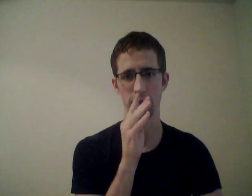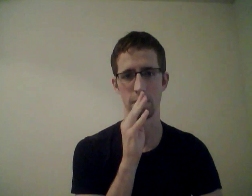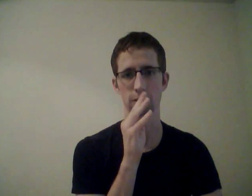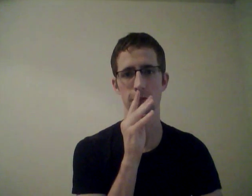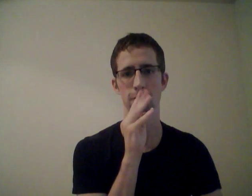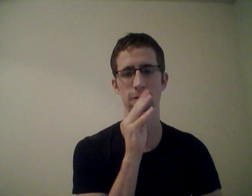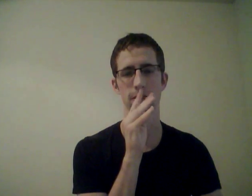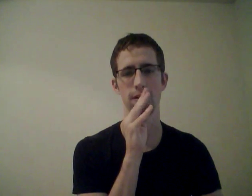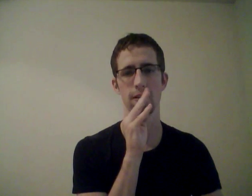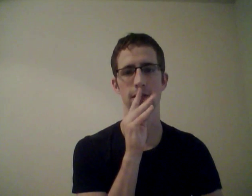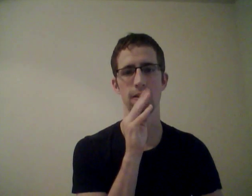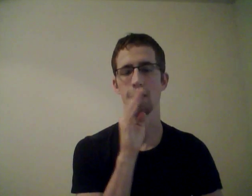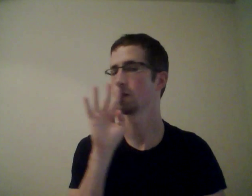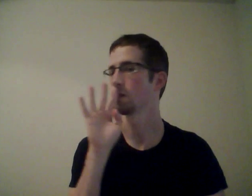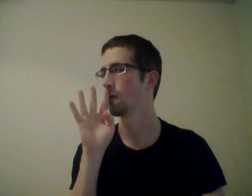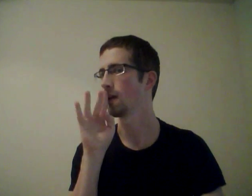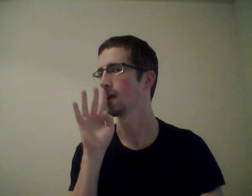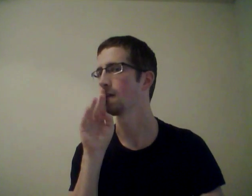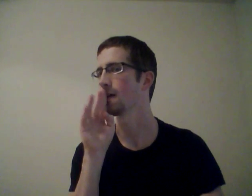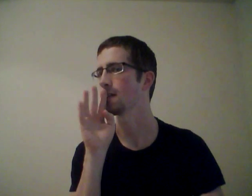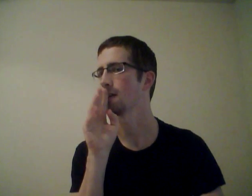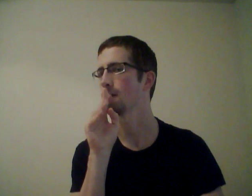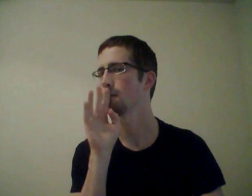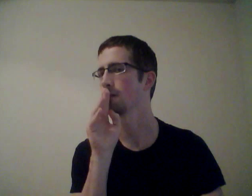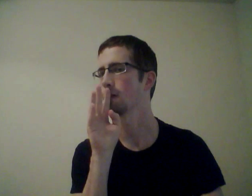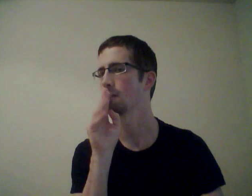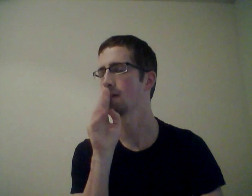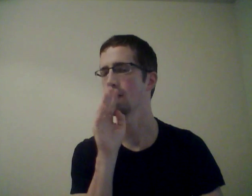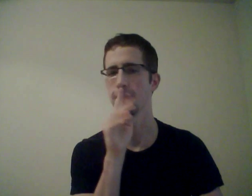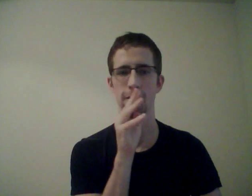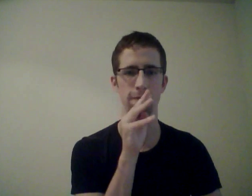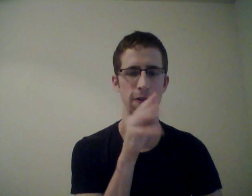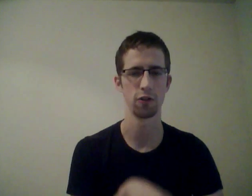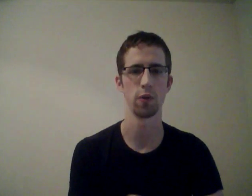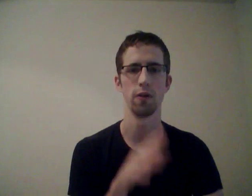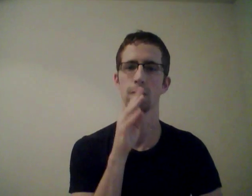people do is the forehand right there in front of their mouth and then their fingers wiggle.